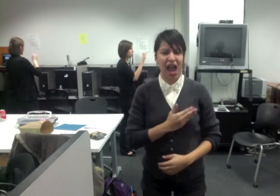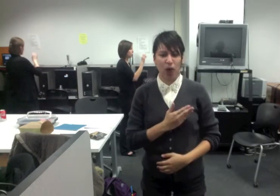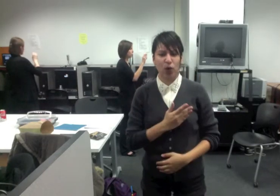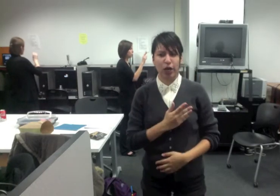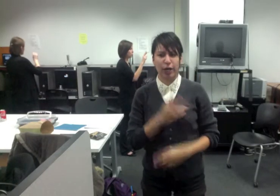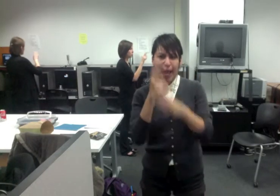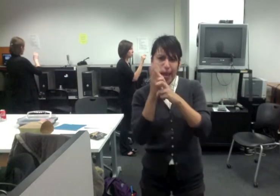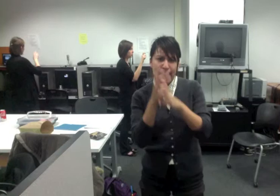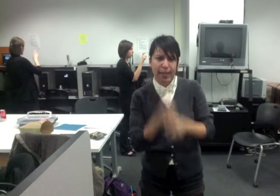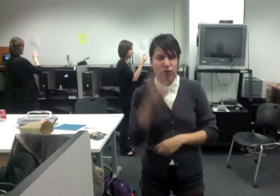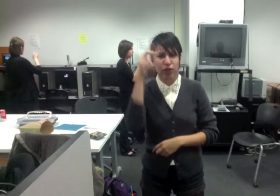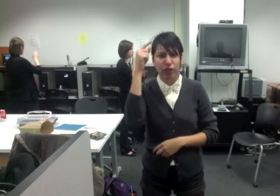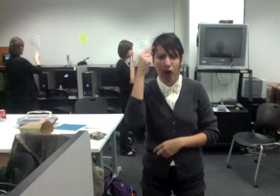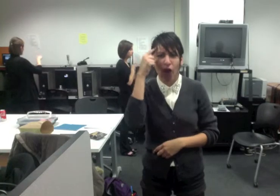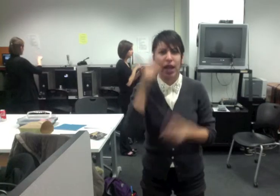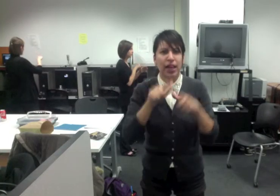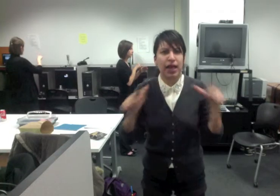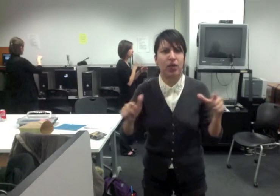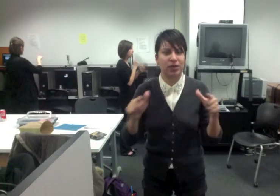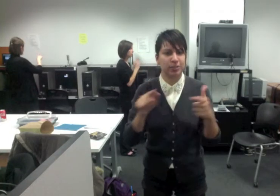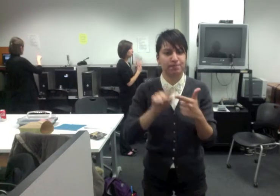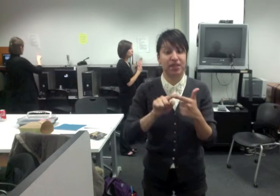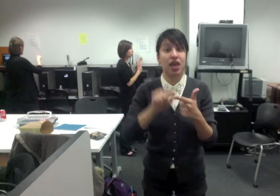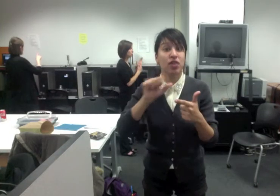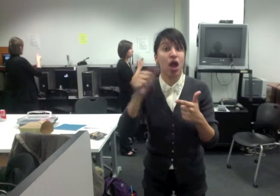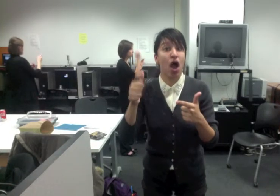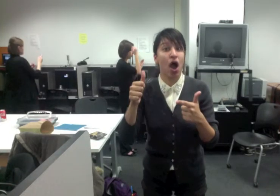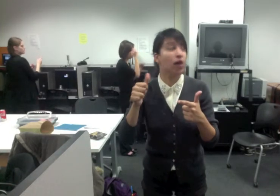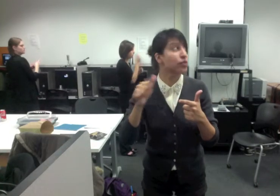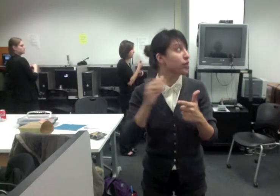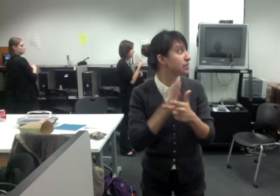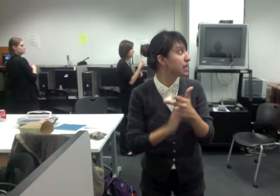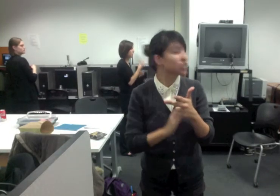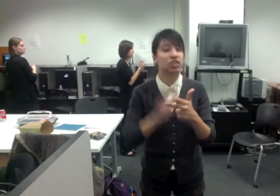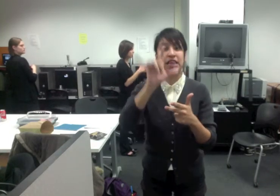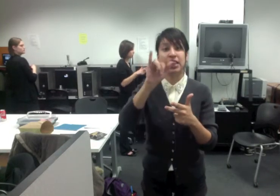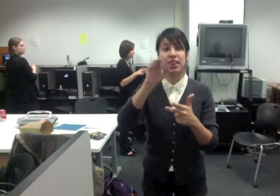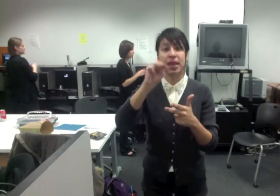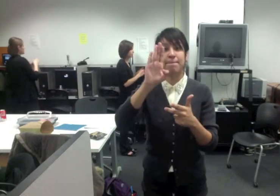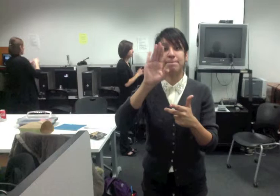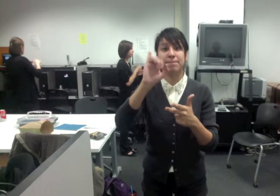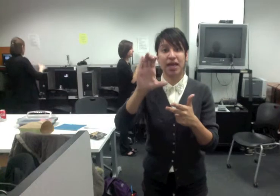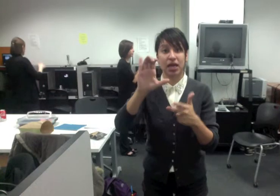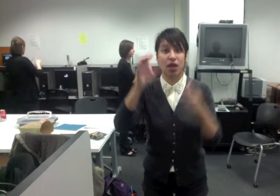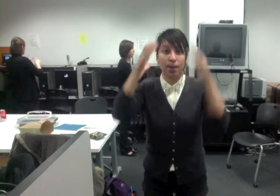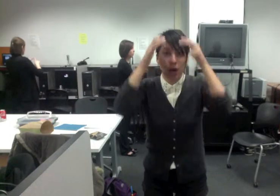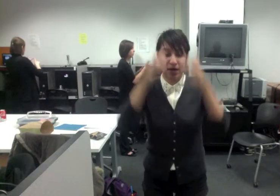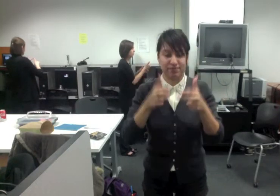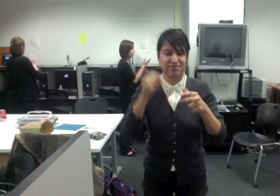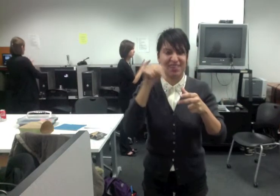and language. The middle two sections make up our limbic brain, and our limbic brain is responsible for all of our feelings,